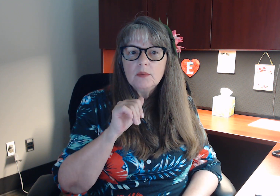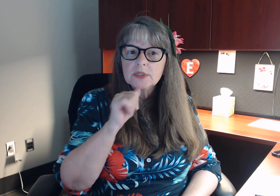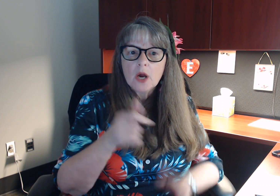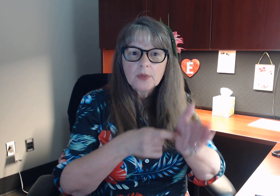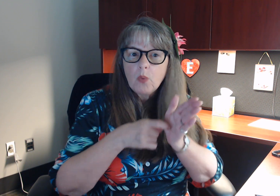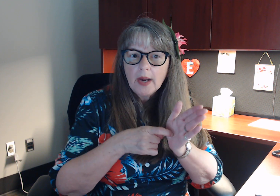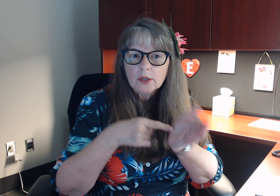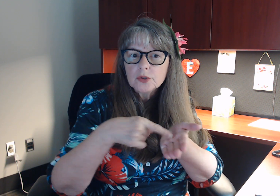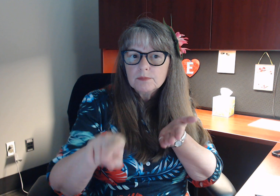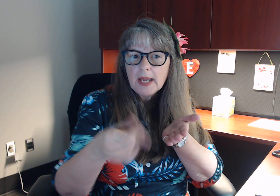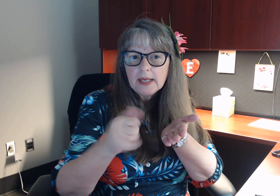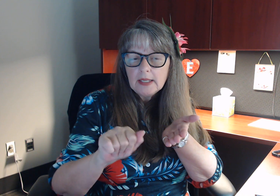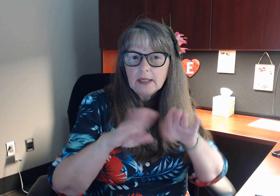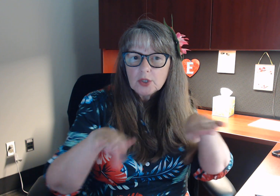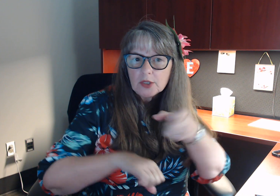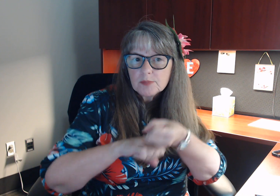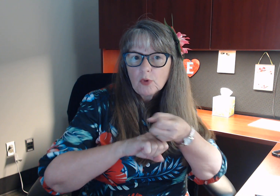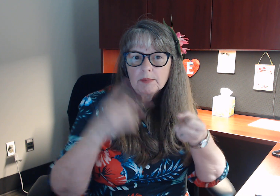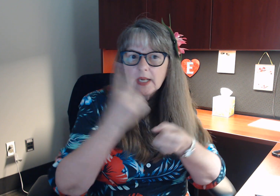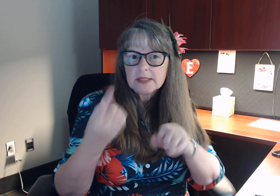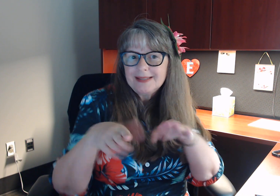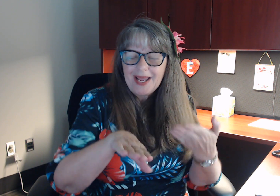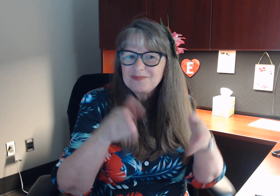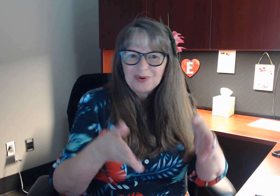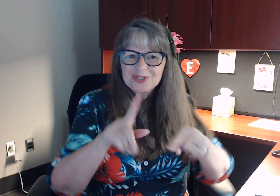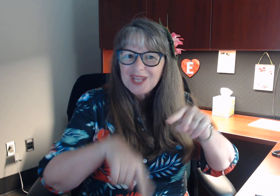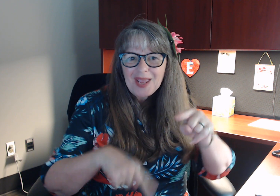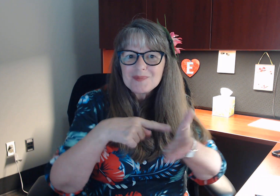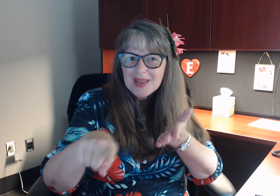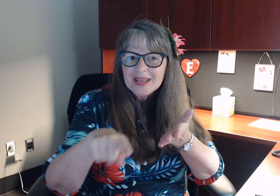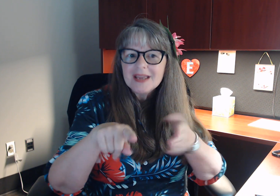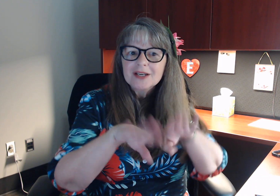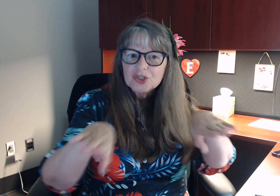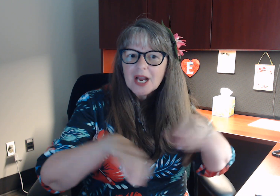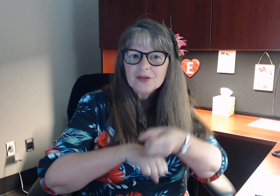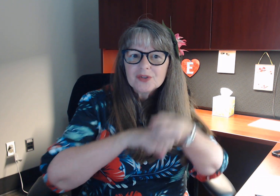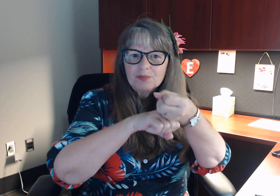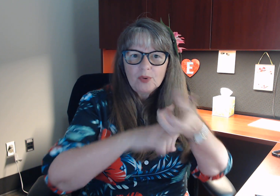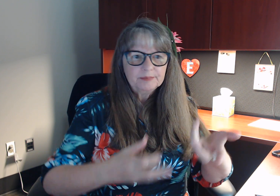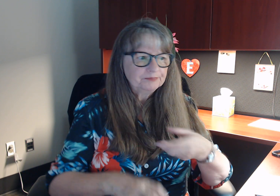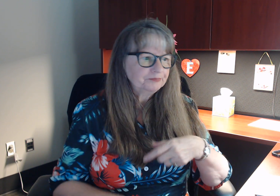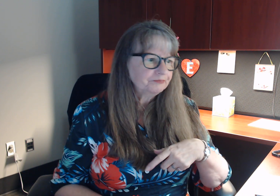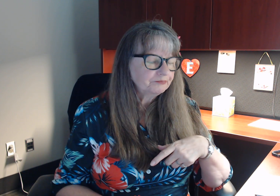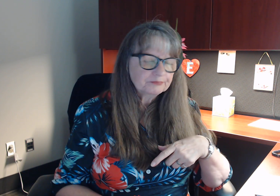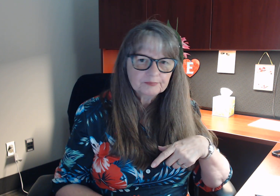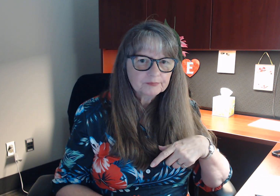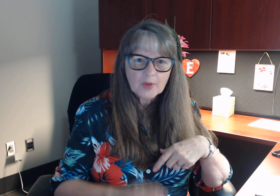not required to pay any child support because a dead person can't pay child support. What